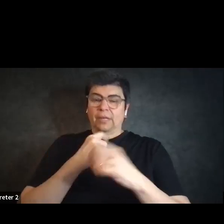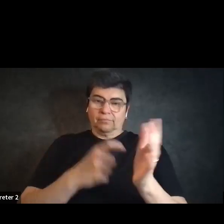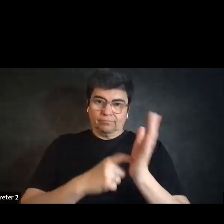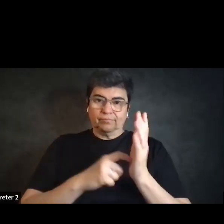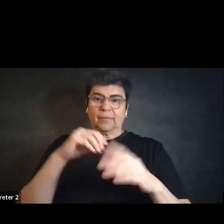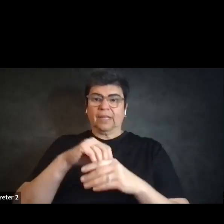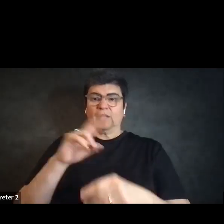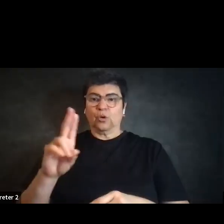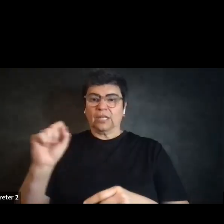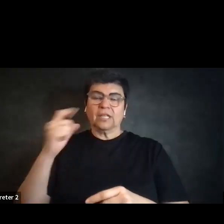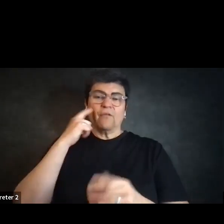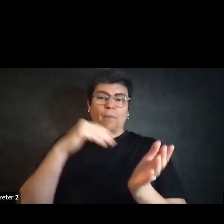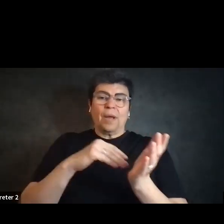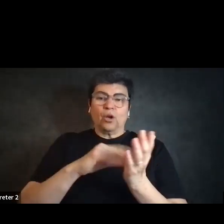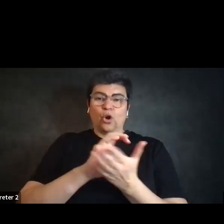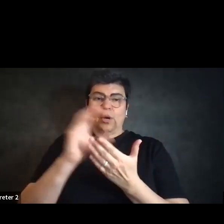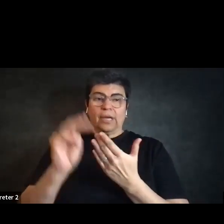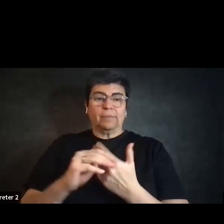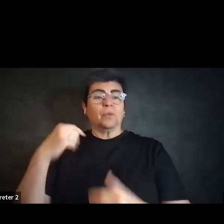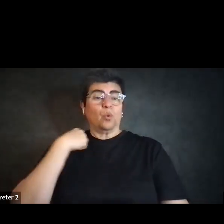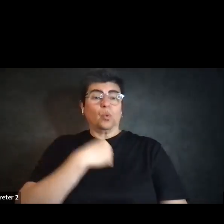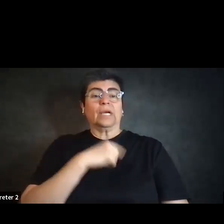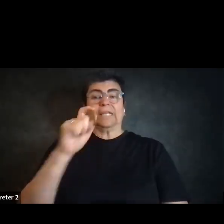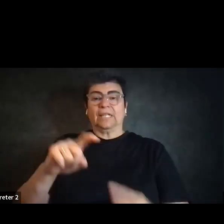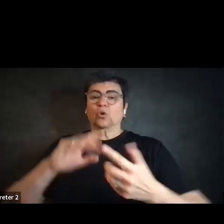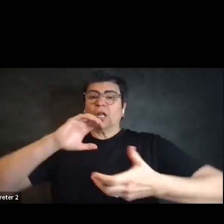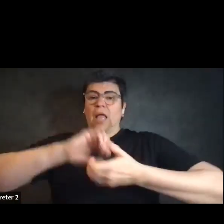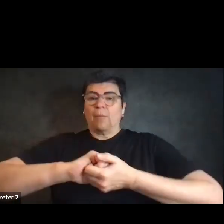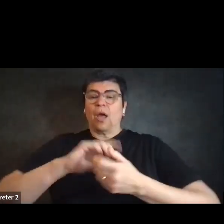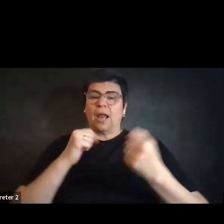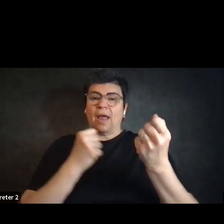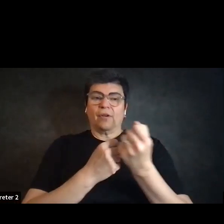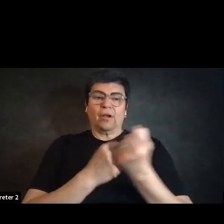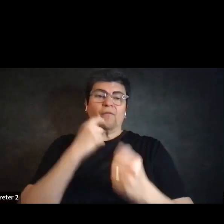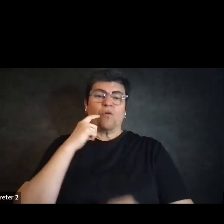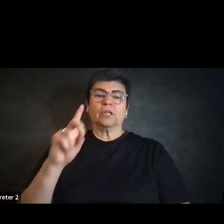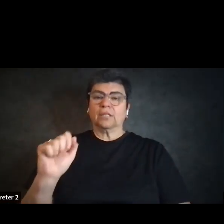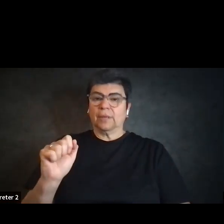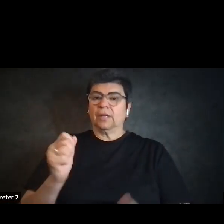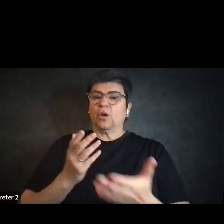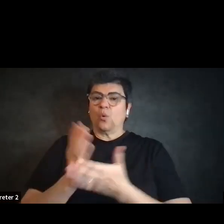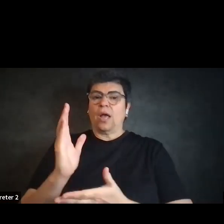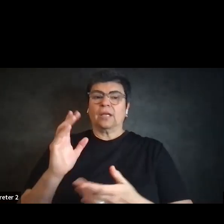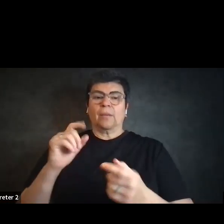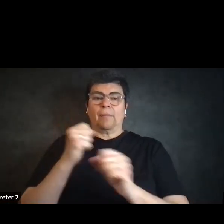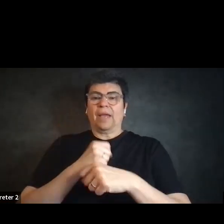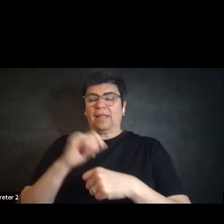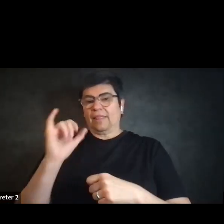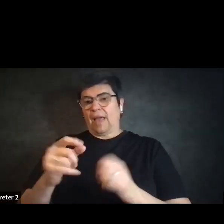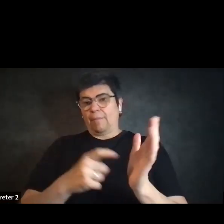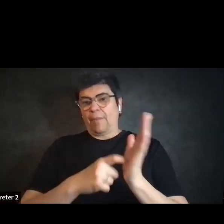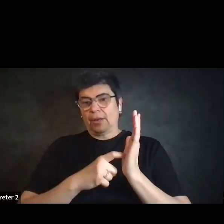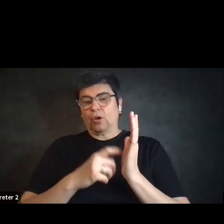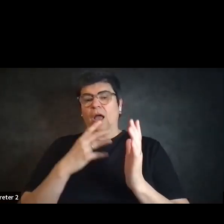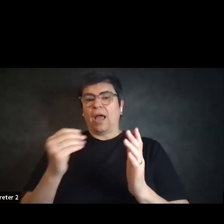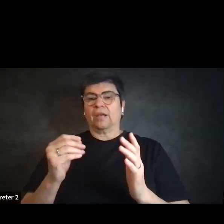States. And we need to collaborate and advocate for disability rights to make it mandatory in